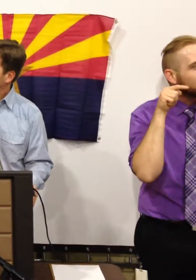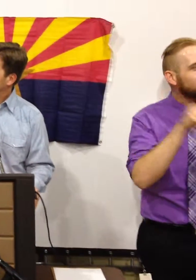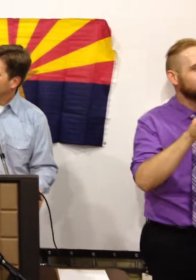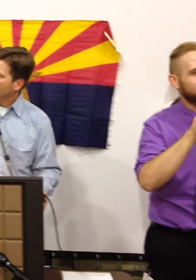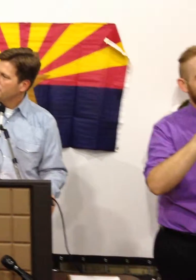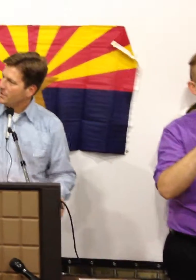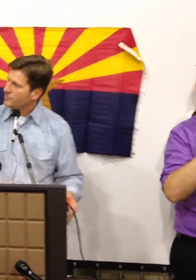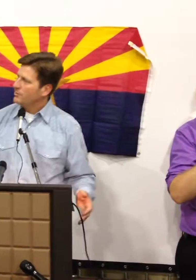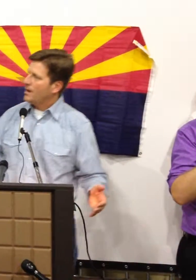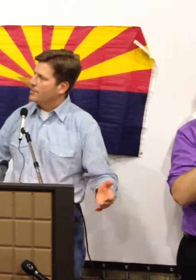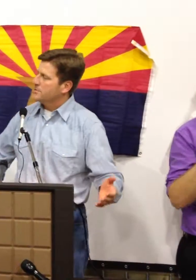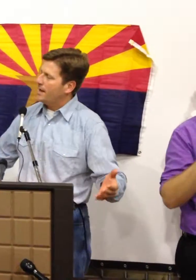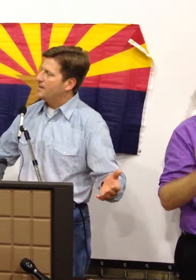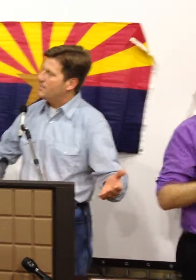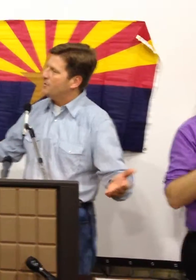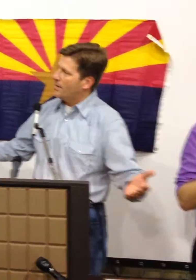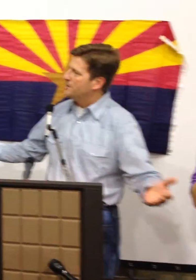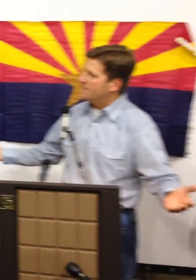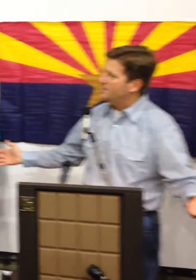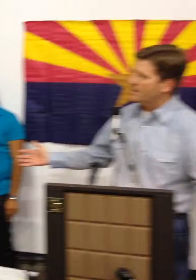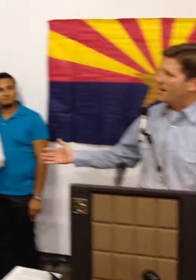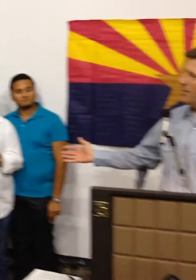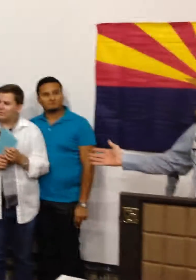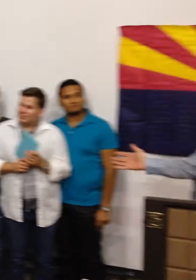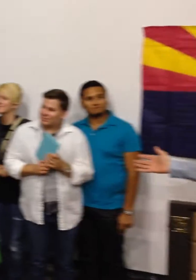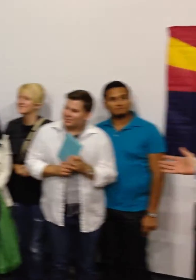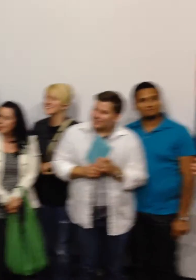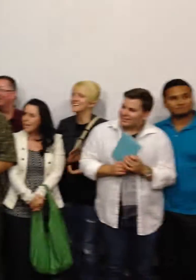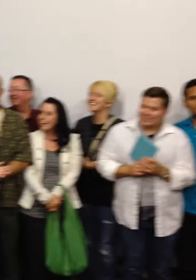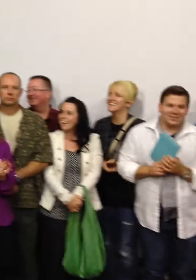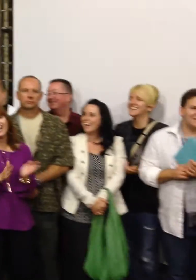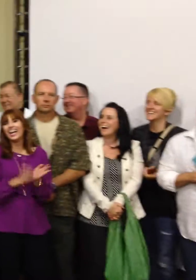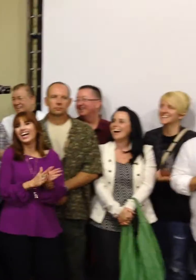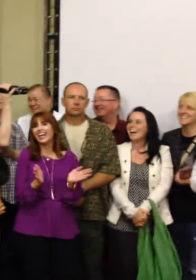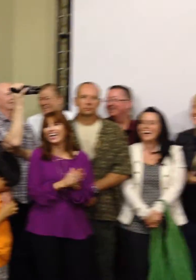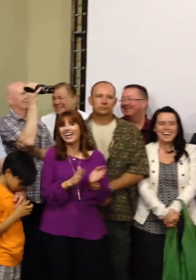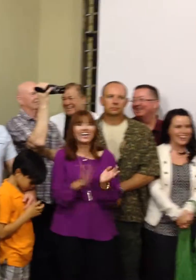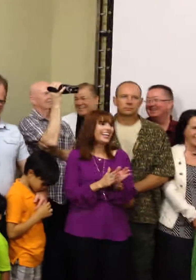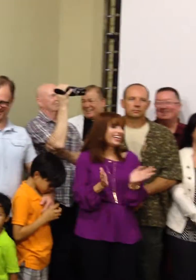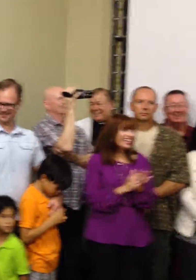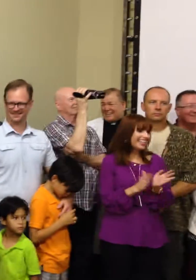and people. Sheila Sue, I was glad to be your bridesmaid today. What an honor that was.